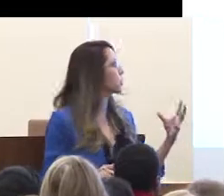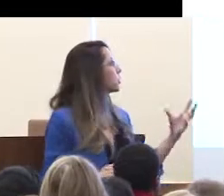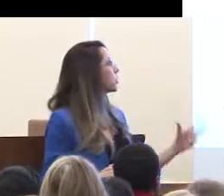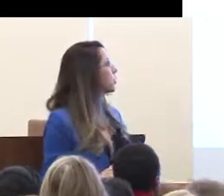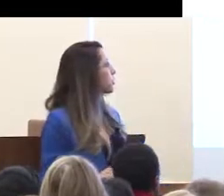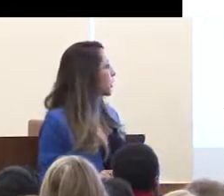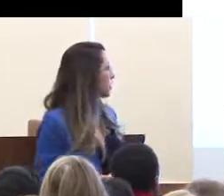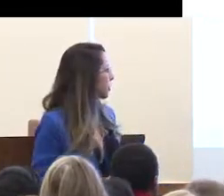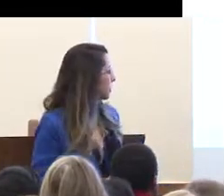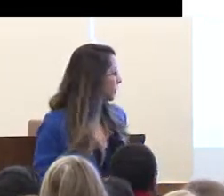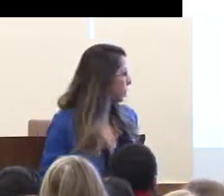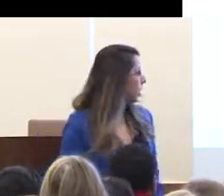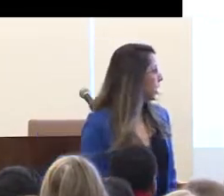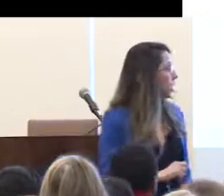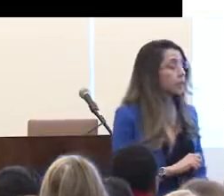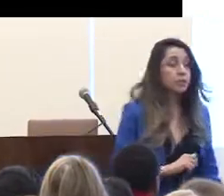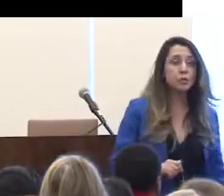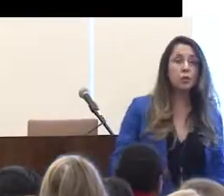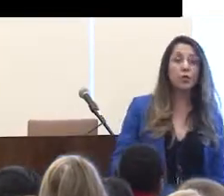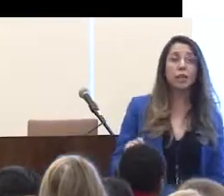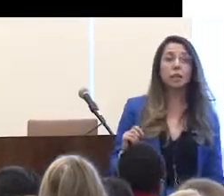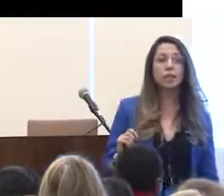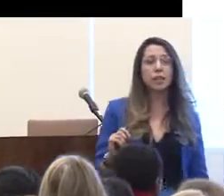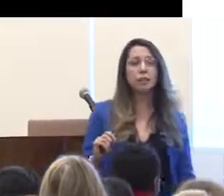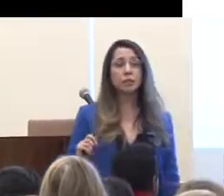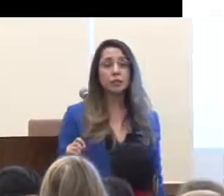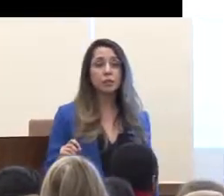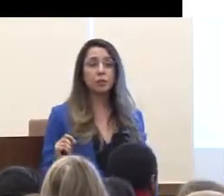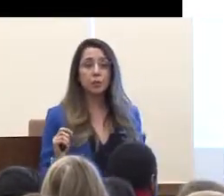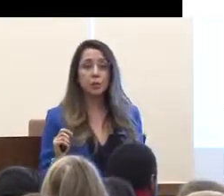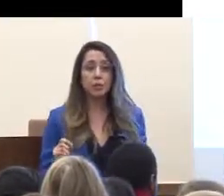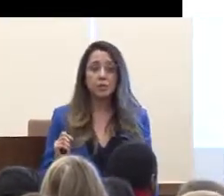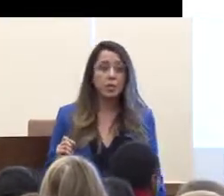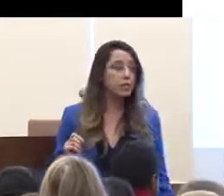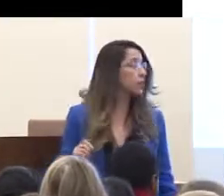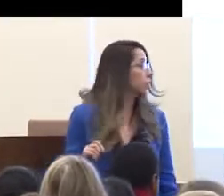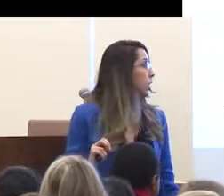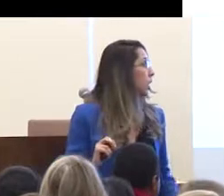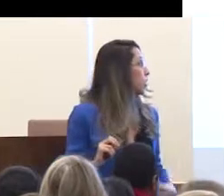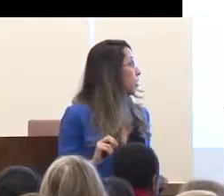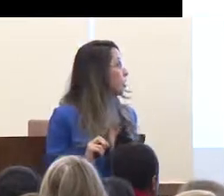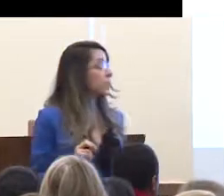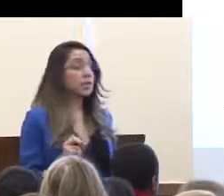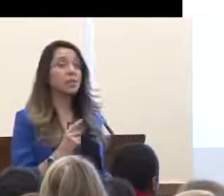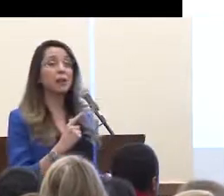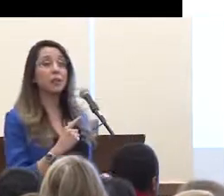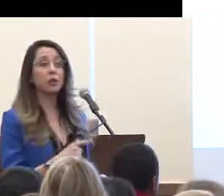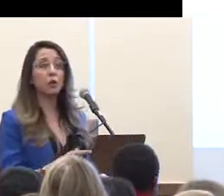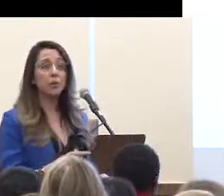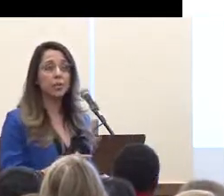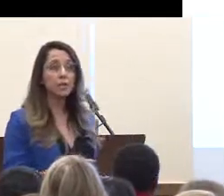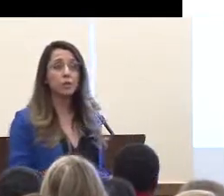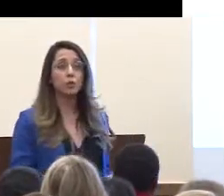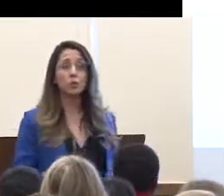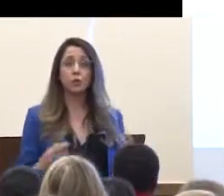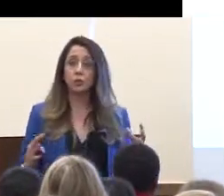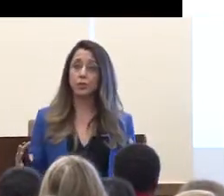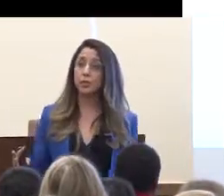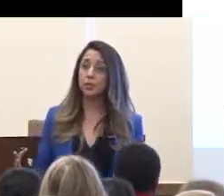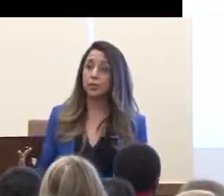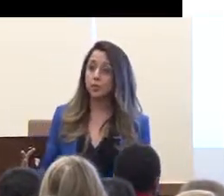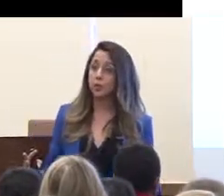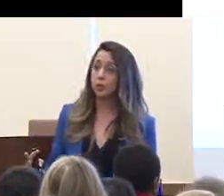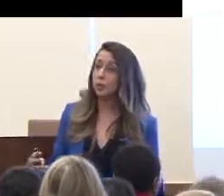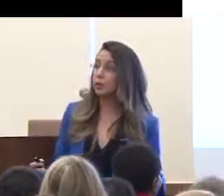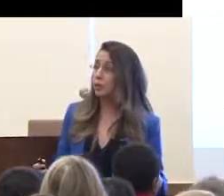Hug can also be unidirectional. There is so far little evidence on the realization of such semantic complexity on the